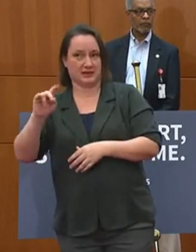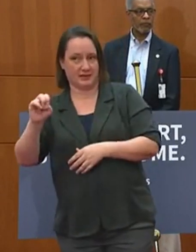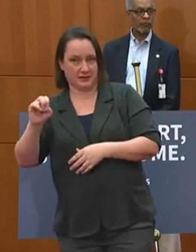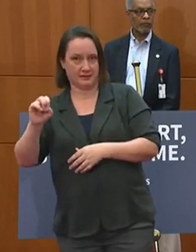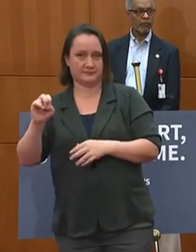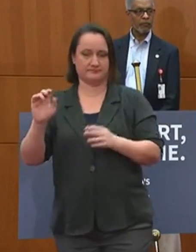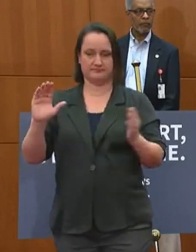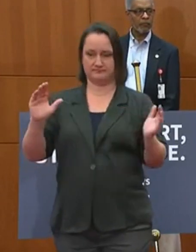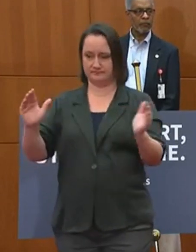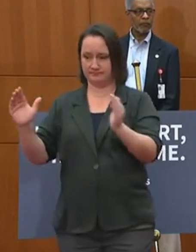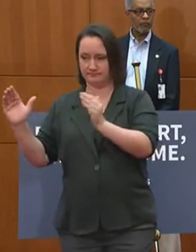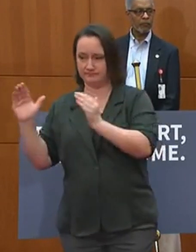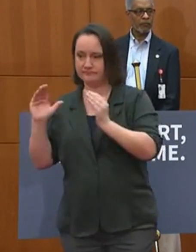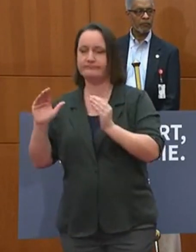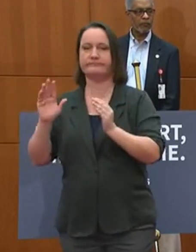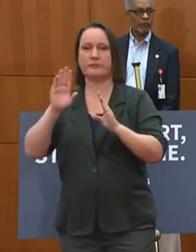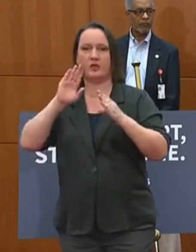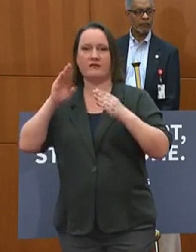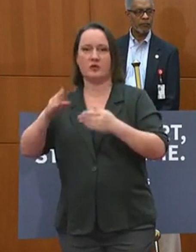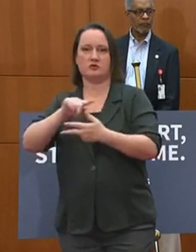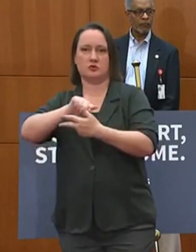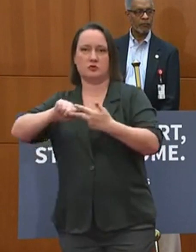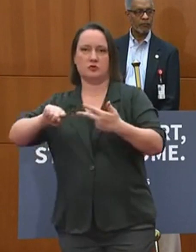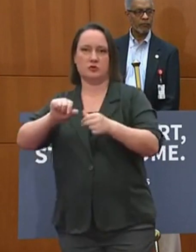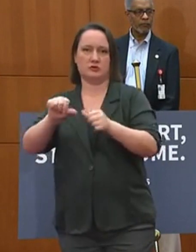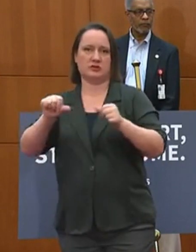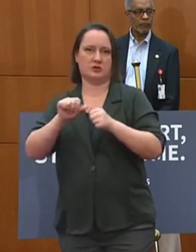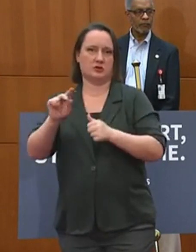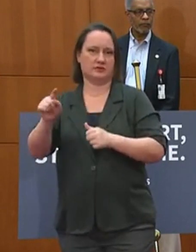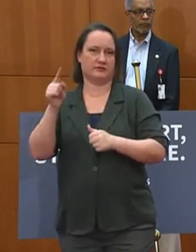areas being focused on first.